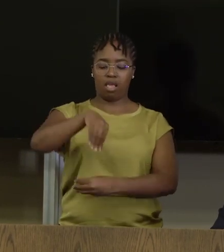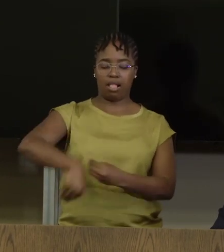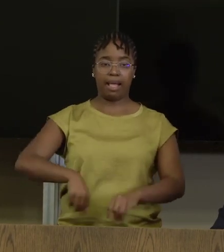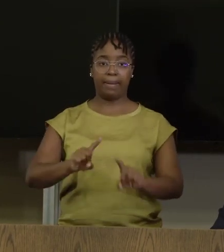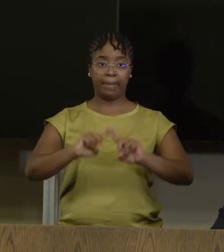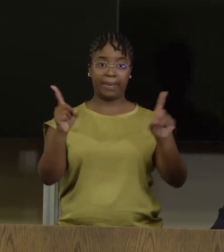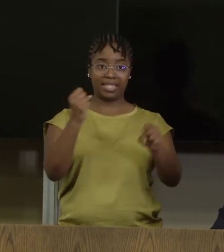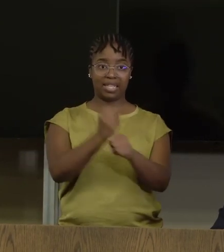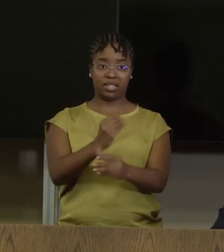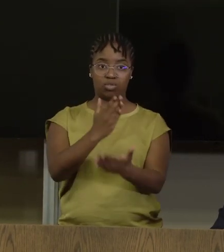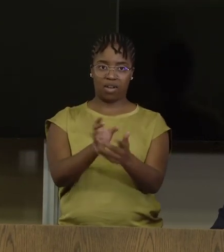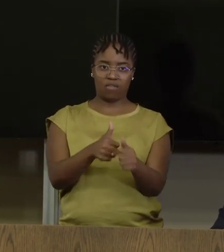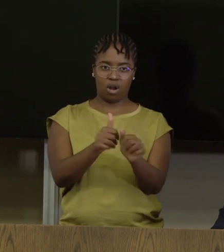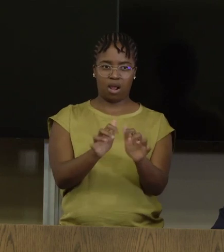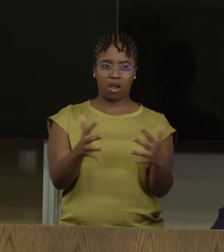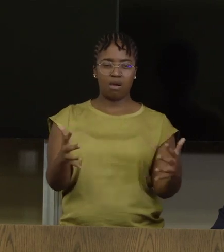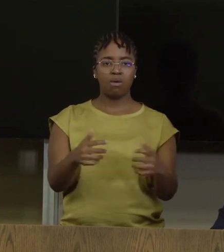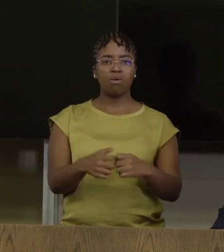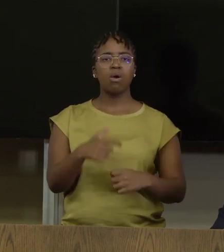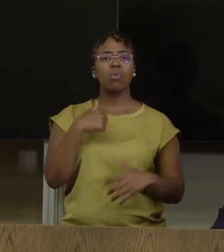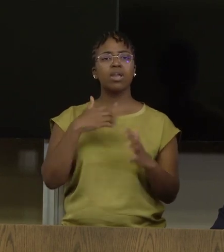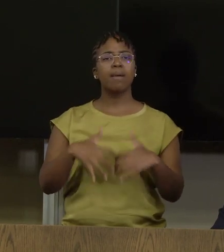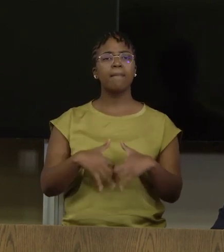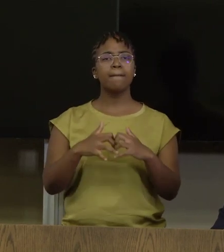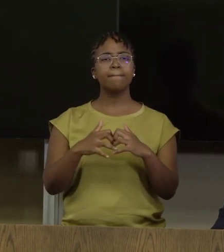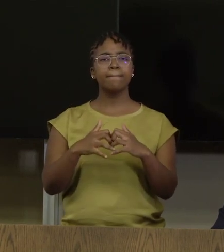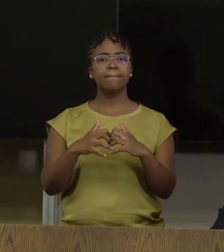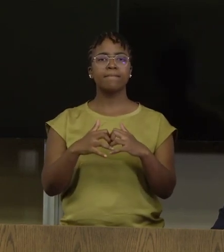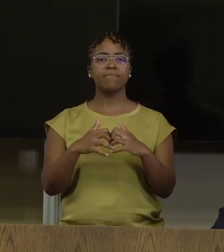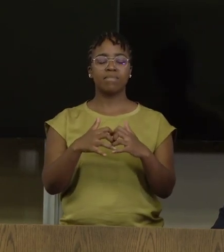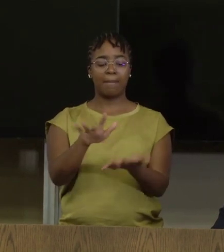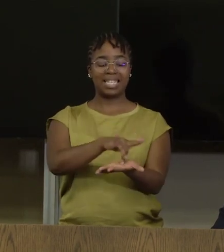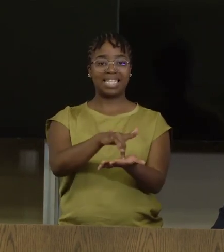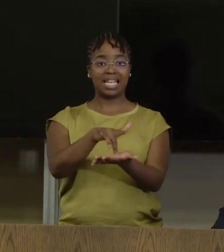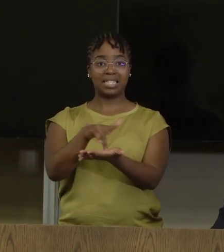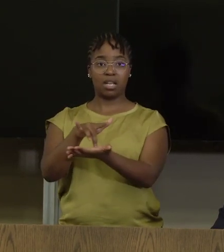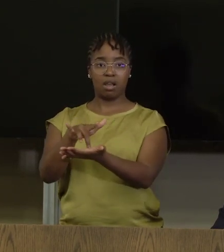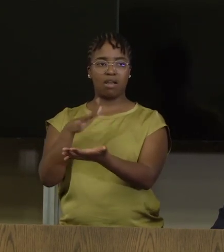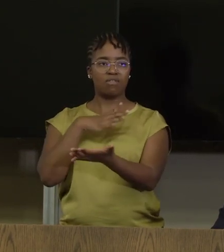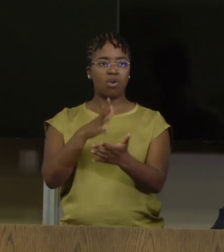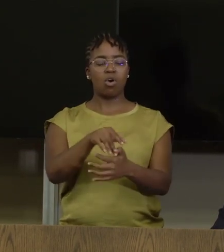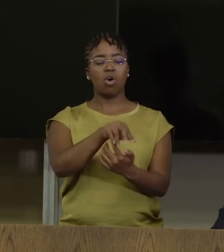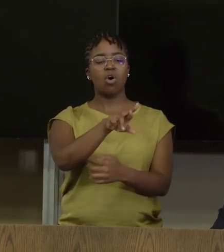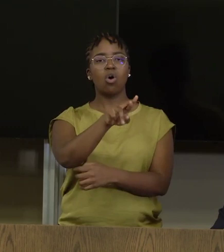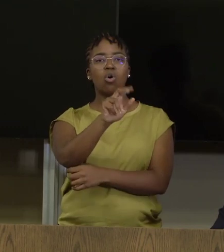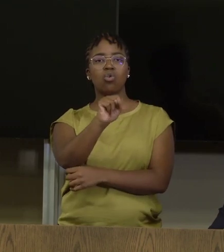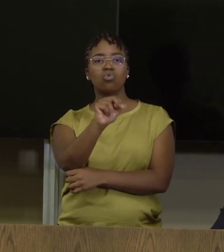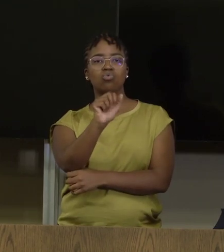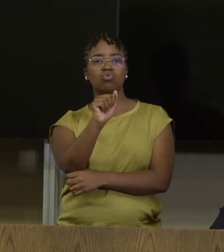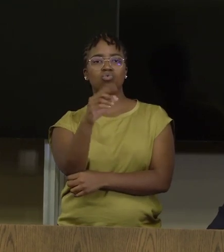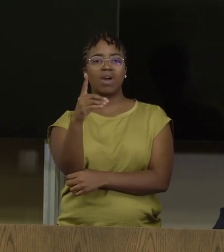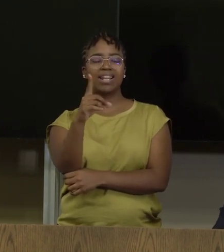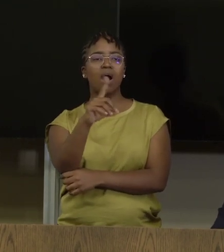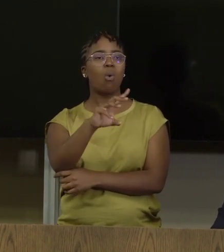did indicate that the reason why we established a central command center at Randwater is to deal, apart from